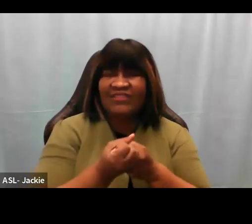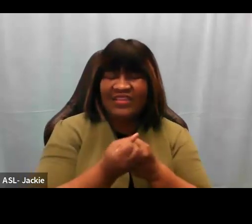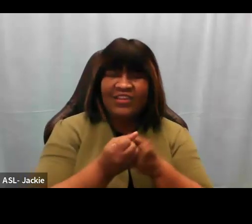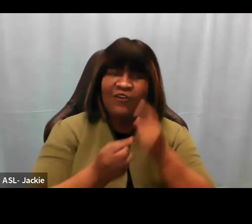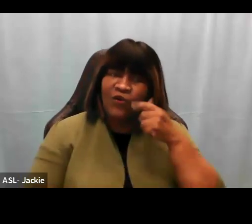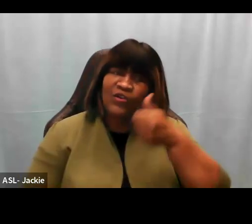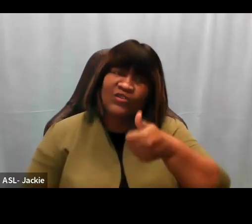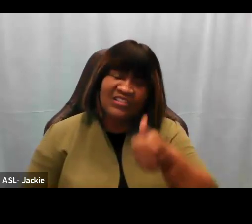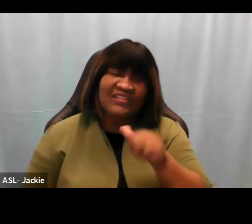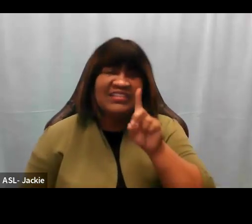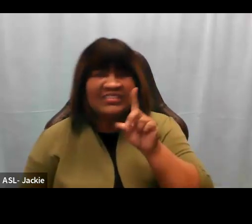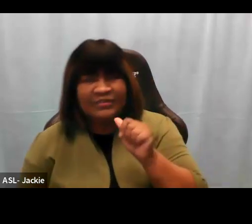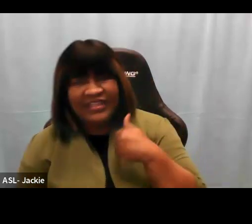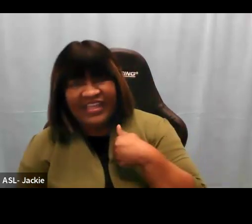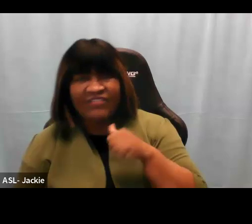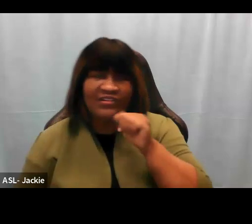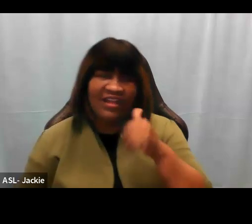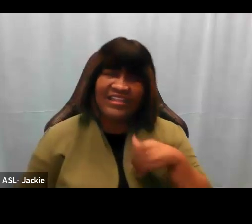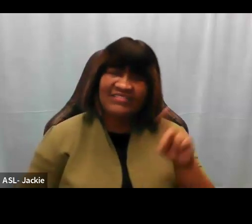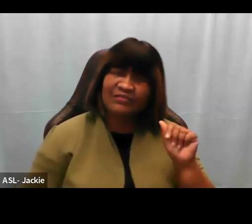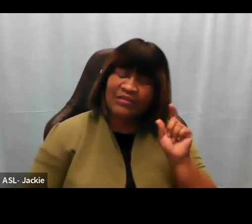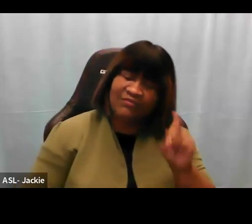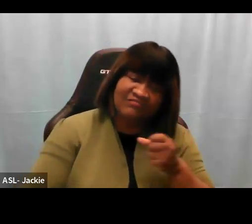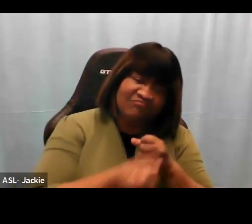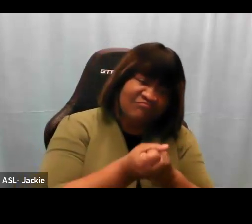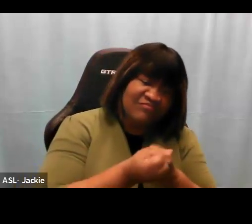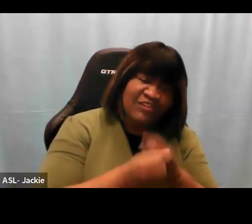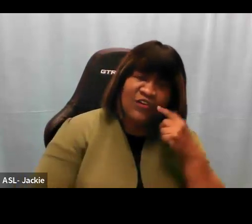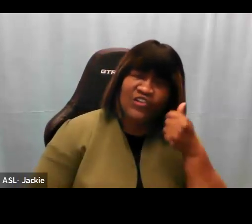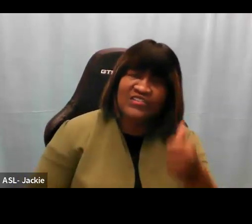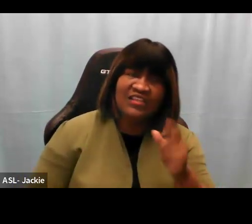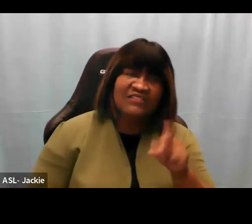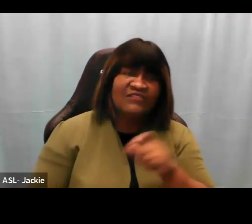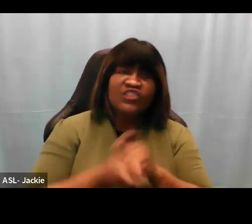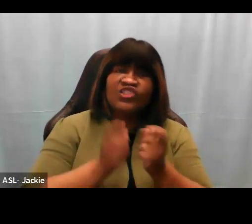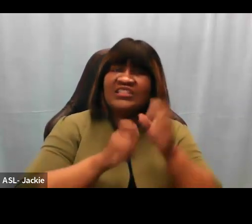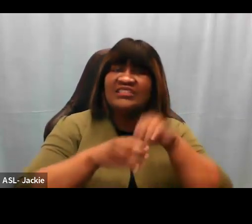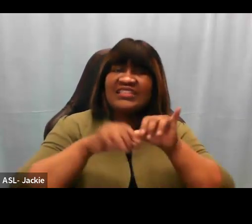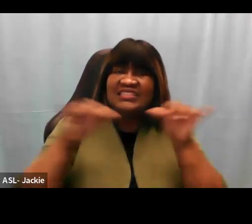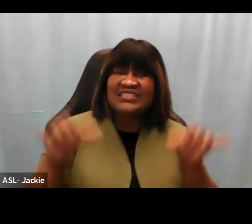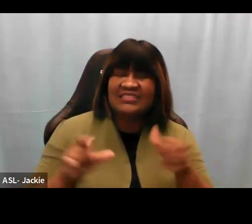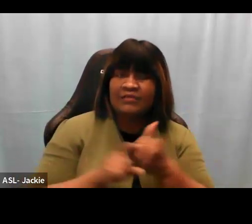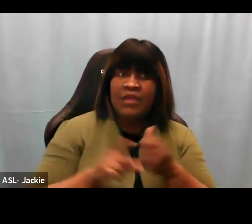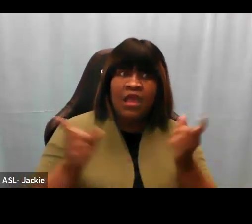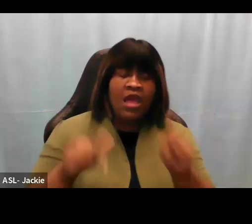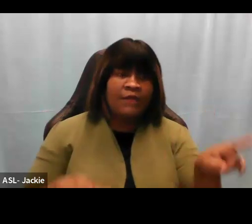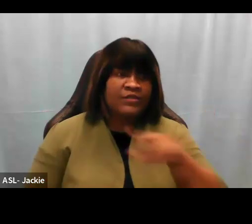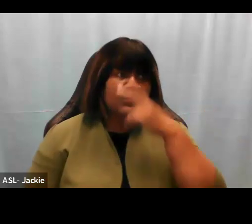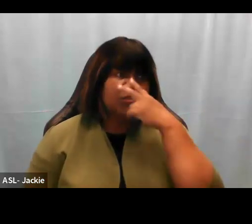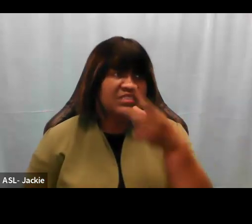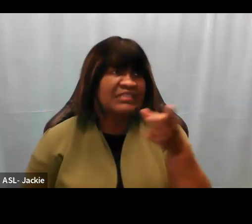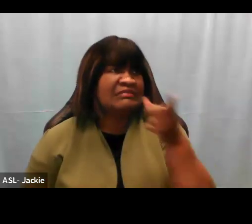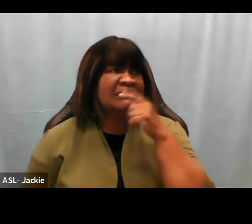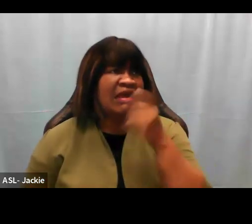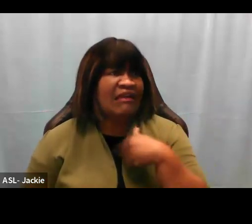ourselves, disability or not, but we have to advocate for changes in our system. So if you see something that is lacking in